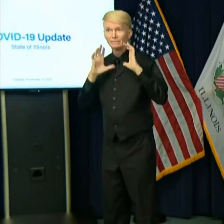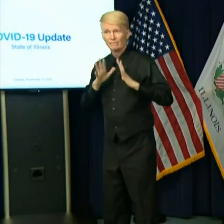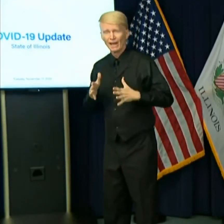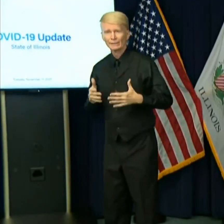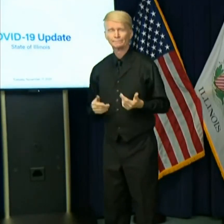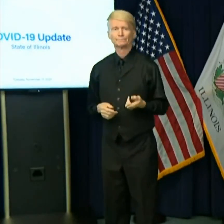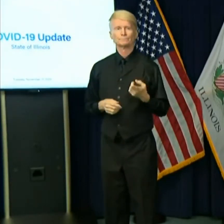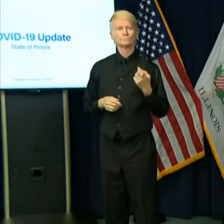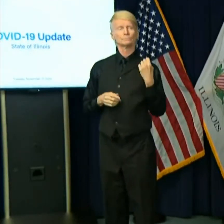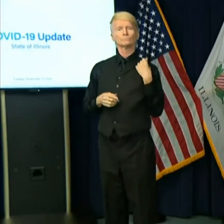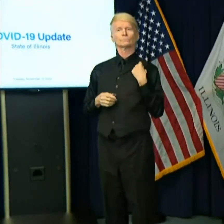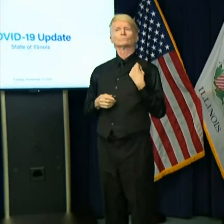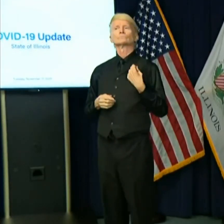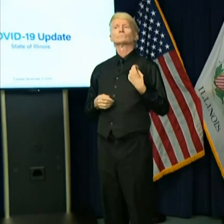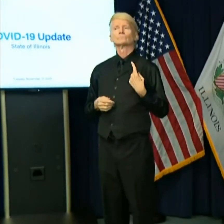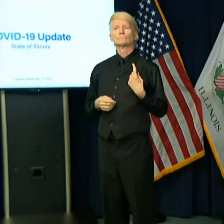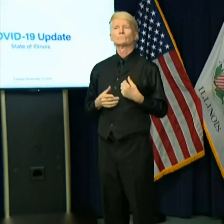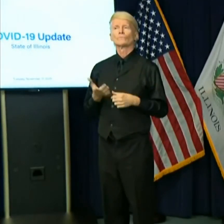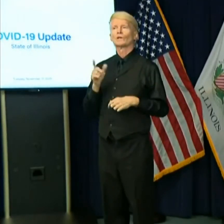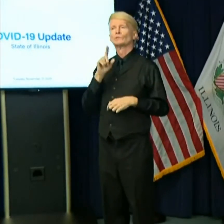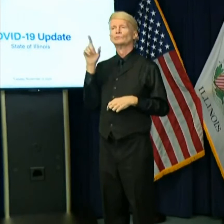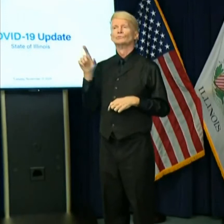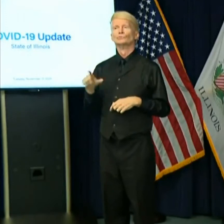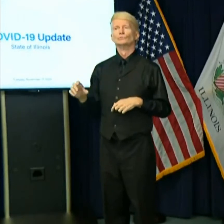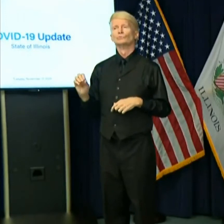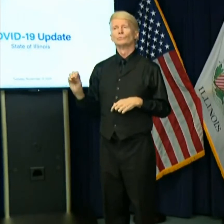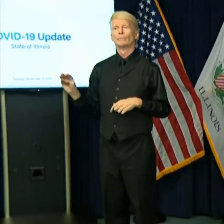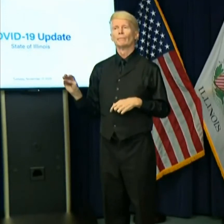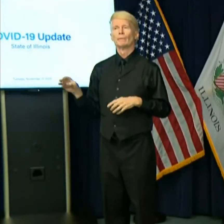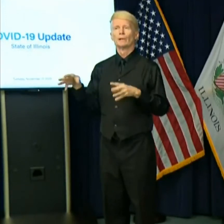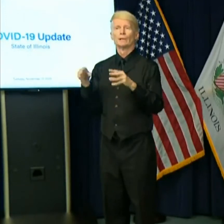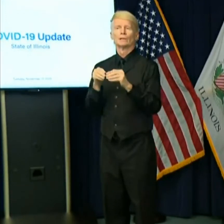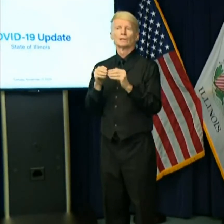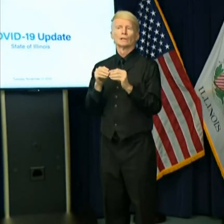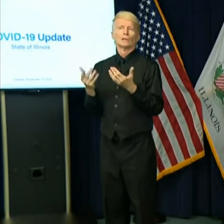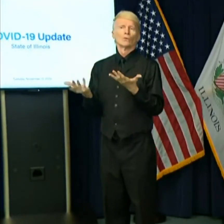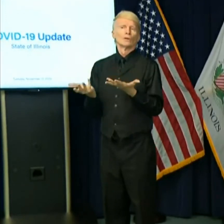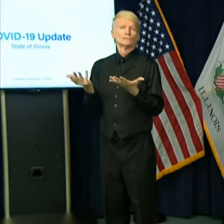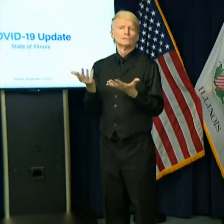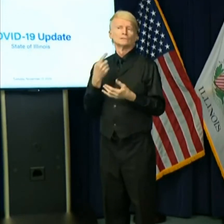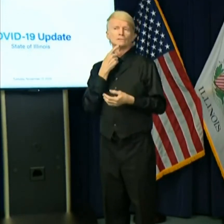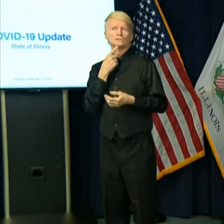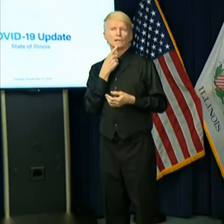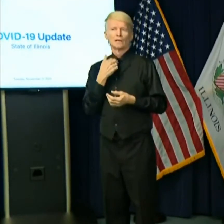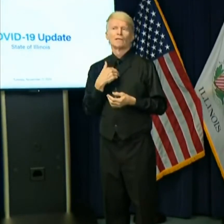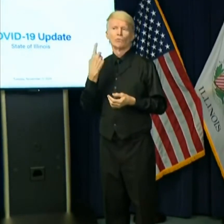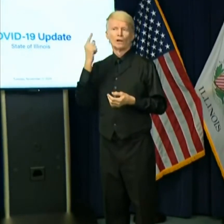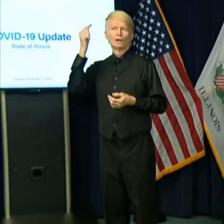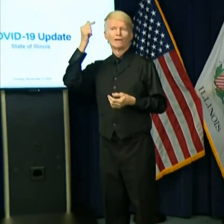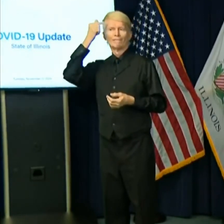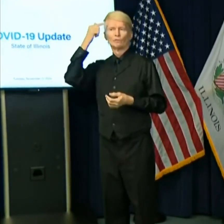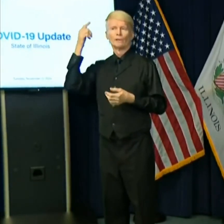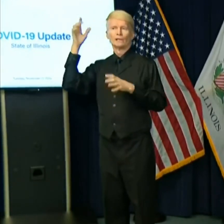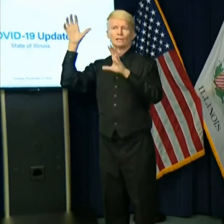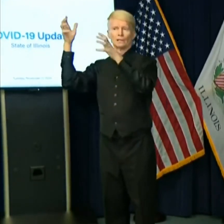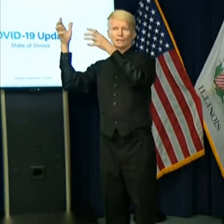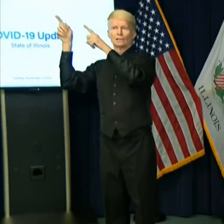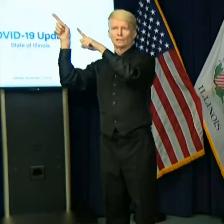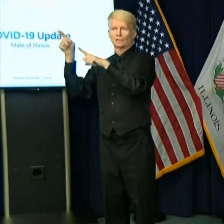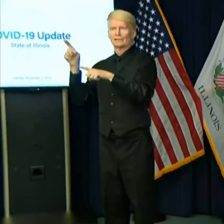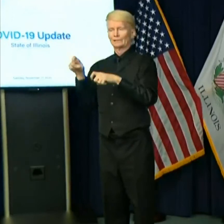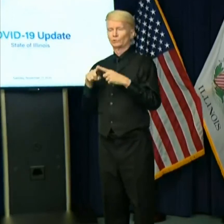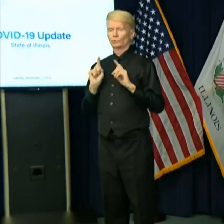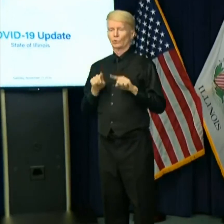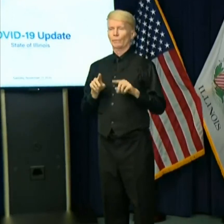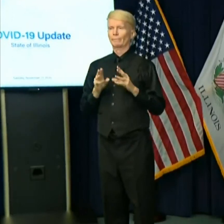What about calling a special session via Zoom or Google Meets? Because I talked to a lot of state Yeah. representatives who say, you know, we have one branch of government right now. We need to get back to